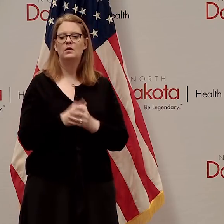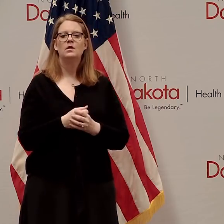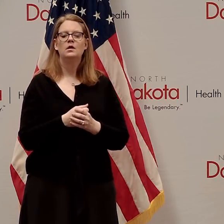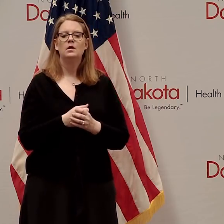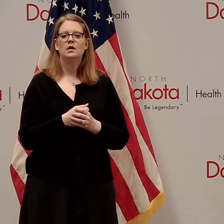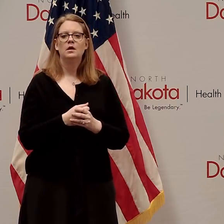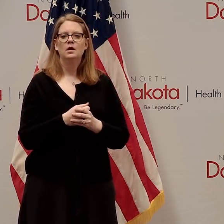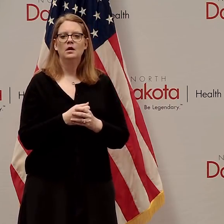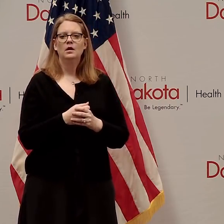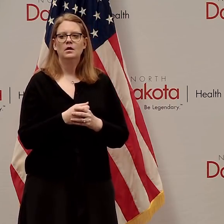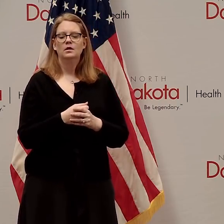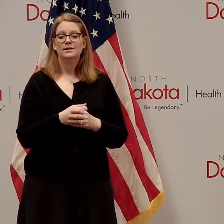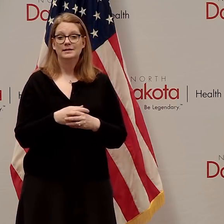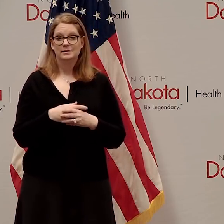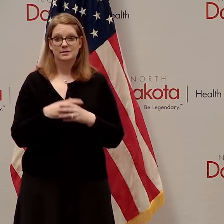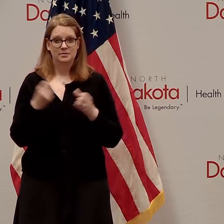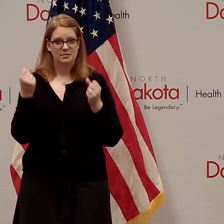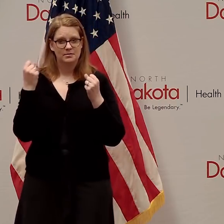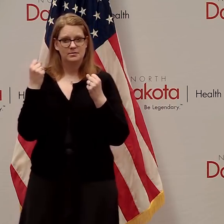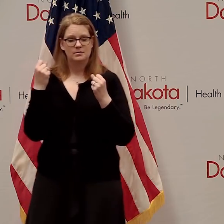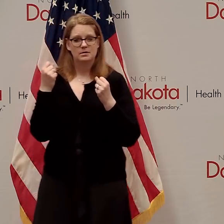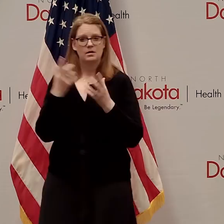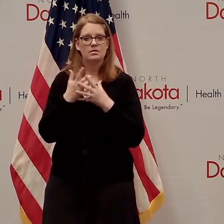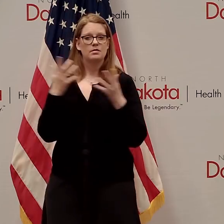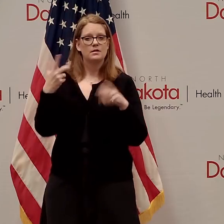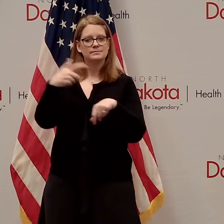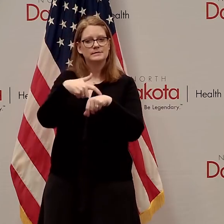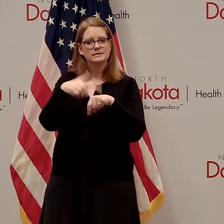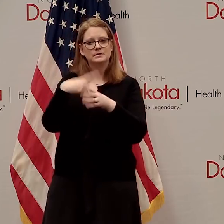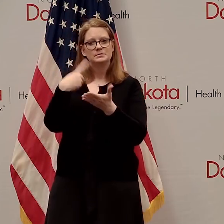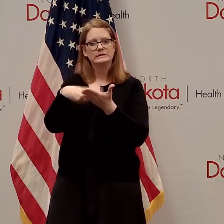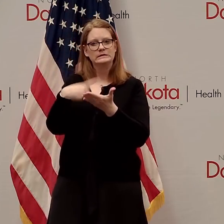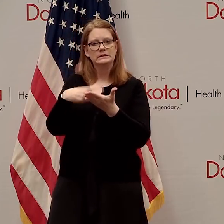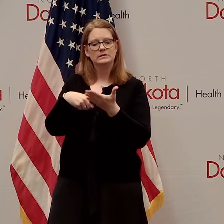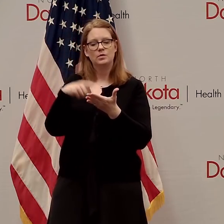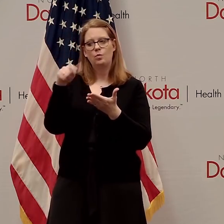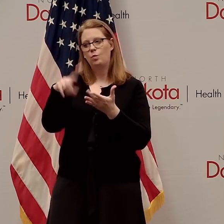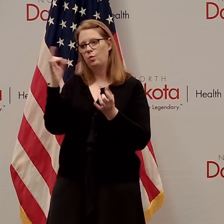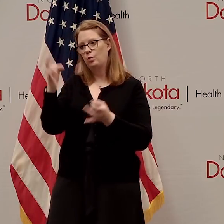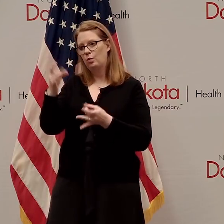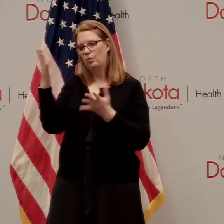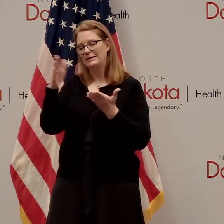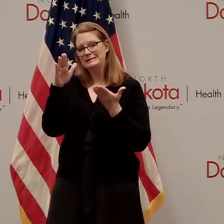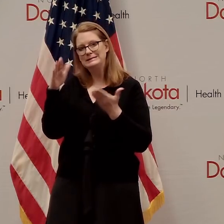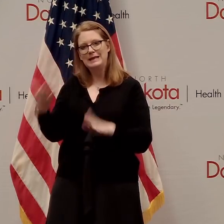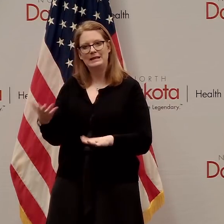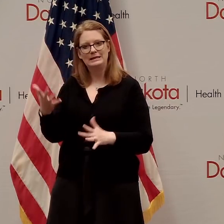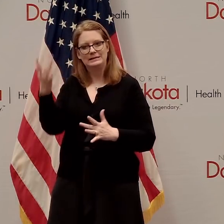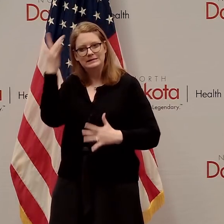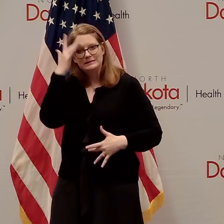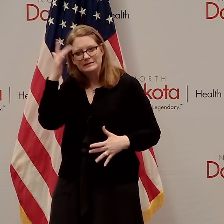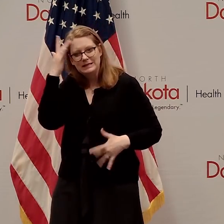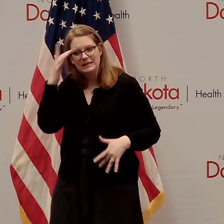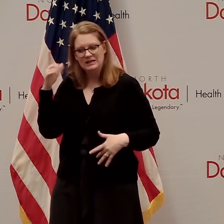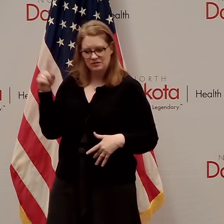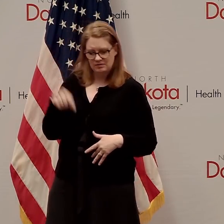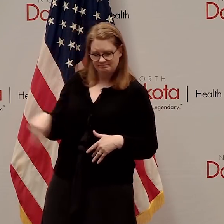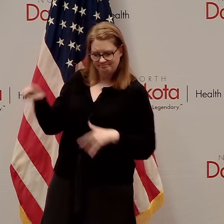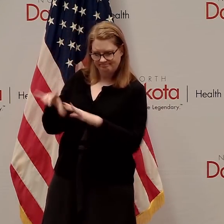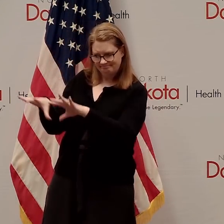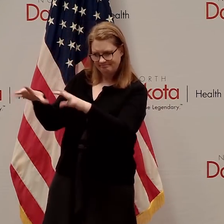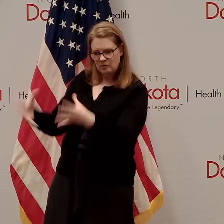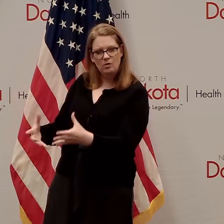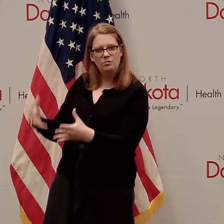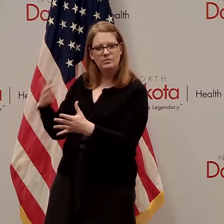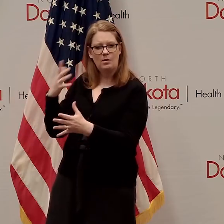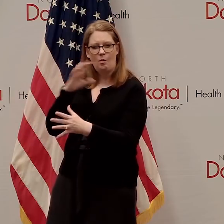I know that we've spent a lot of time talking about how this is a deadly disease for people that are older with underlying health conditions,